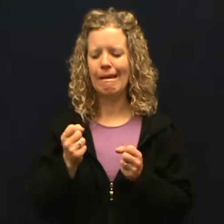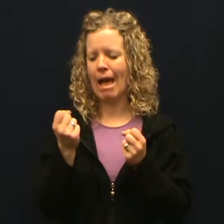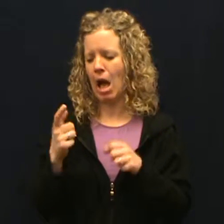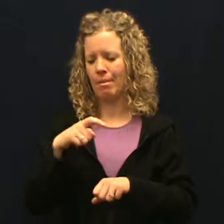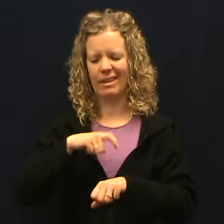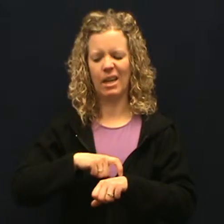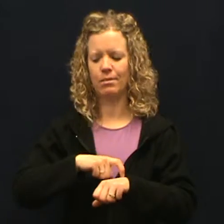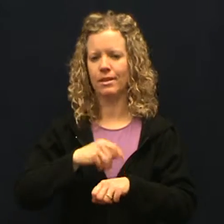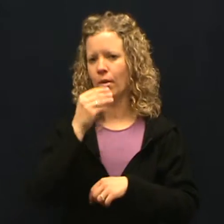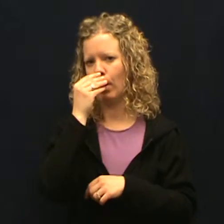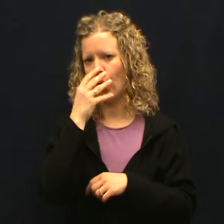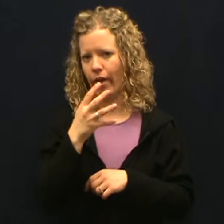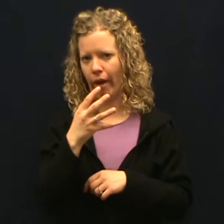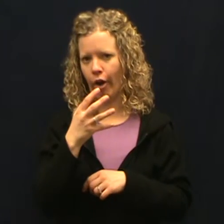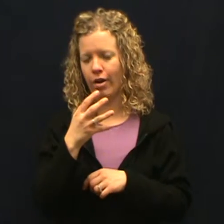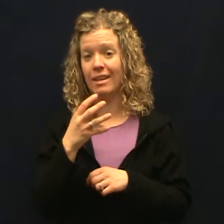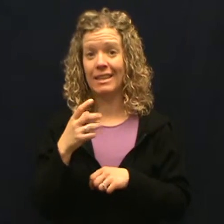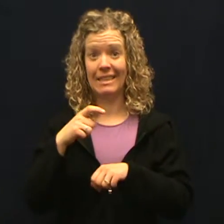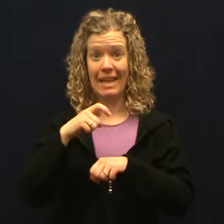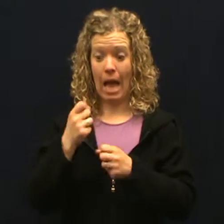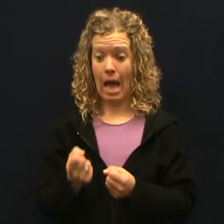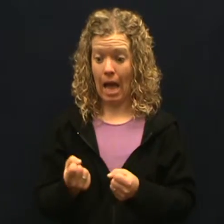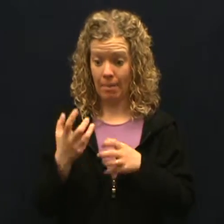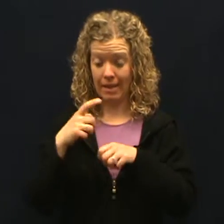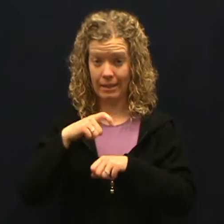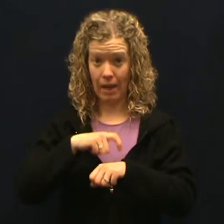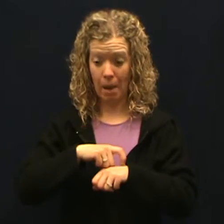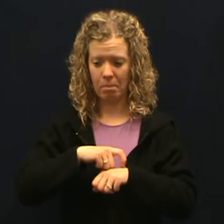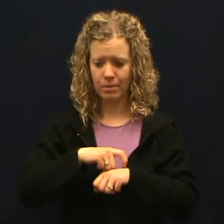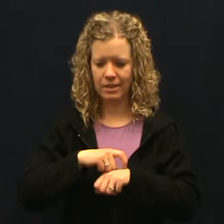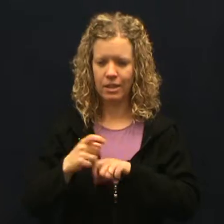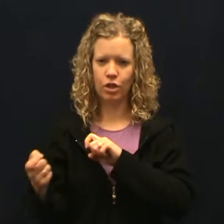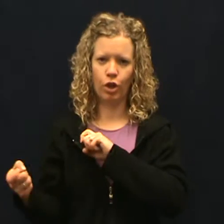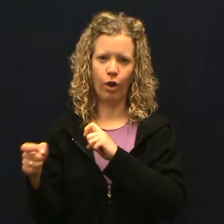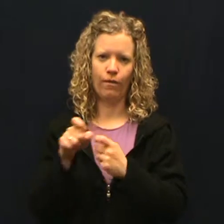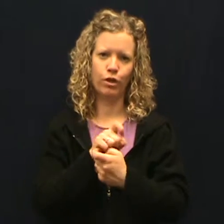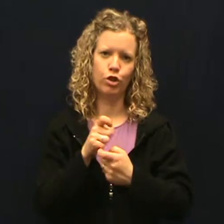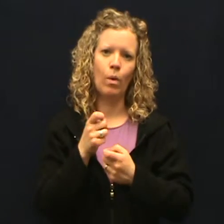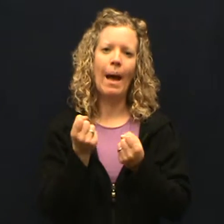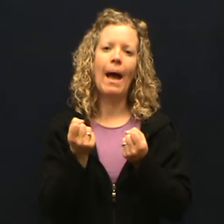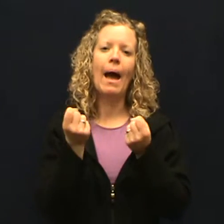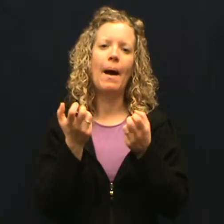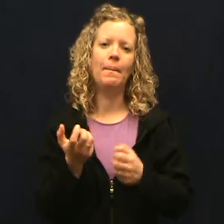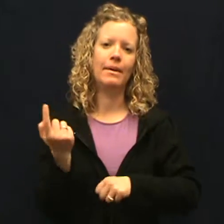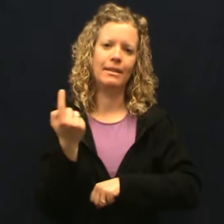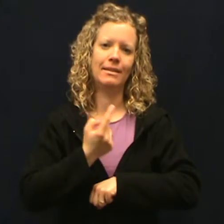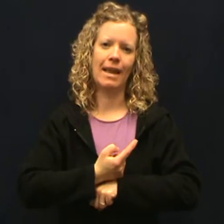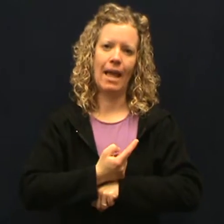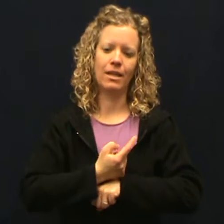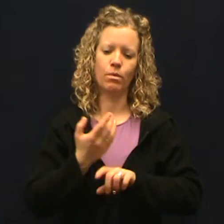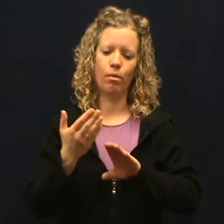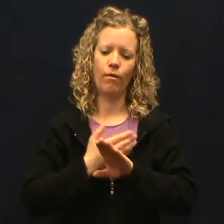turn that number of times into the average number of days it takes us to collect our receivables. So we'll take a look at how we do